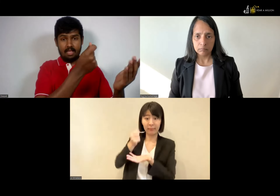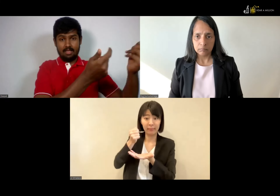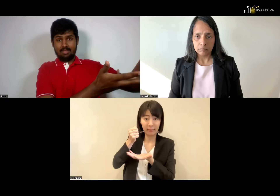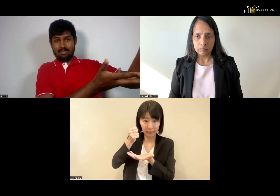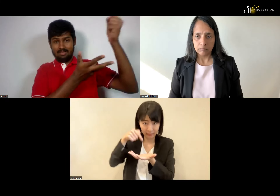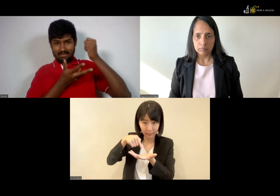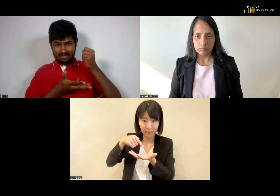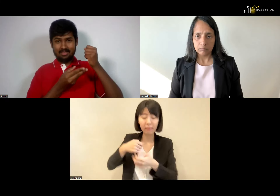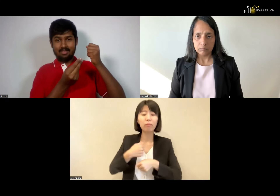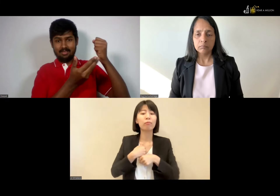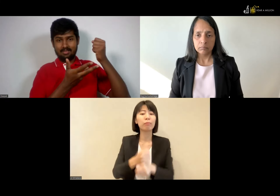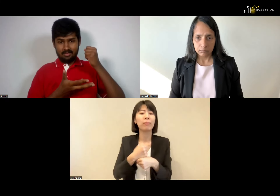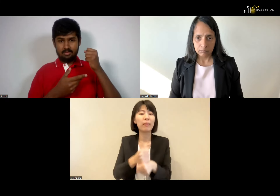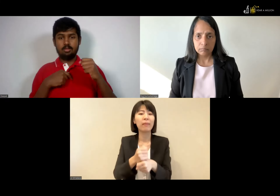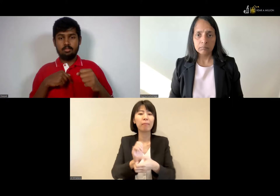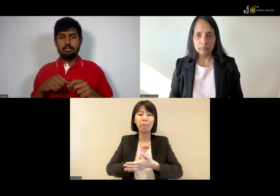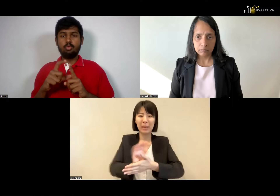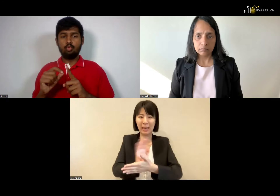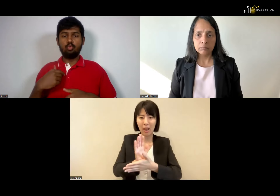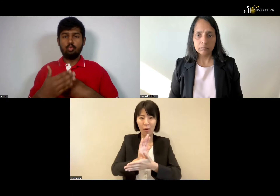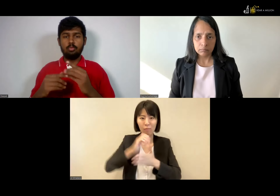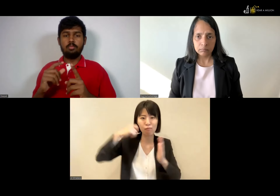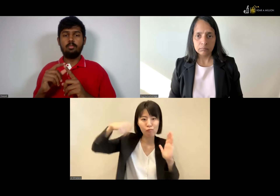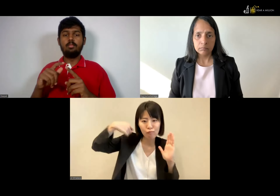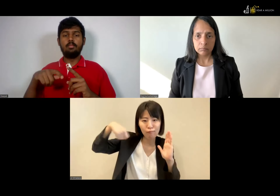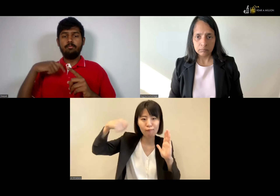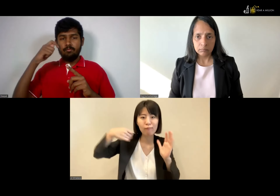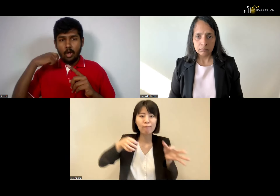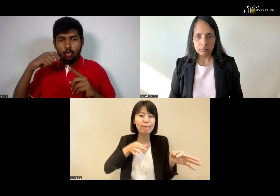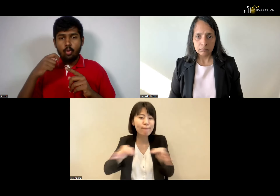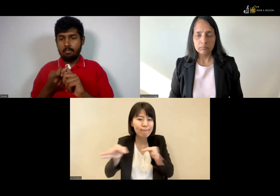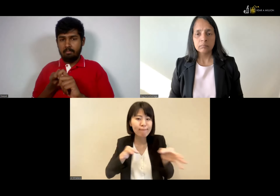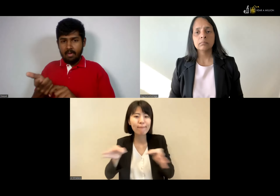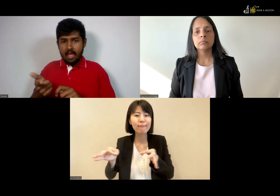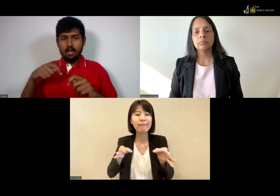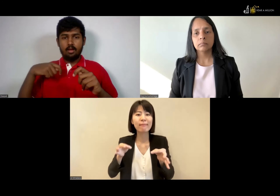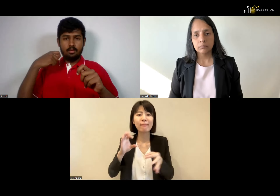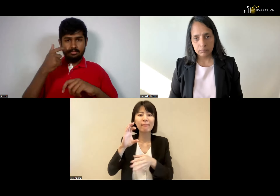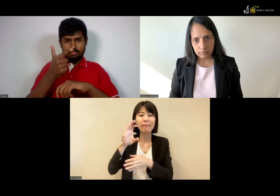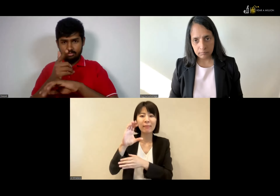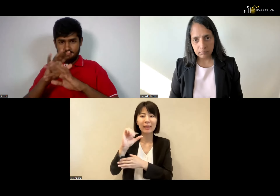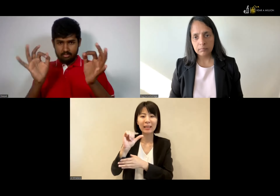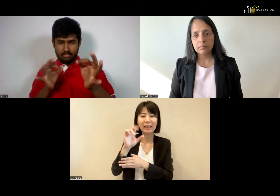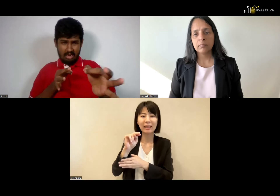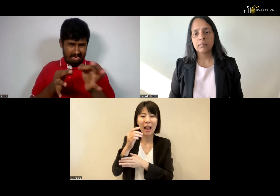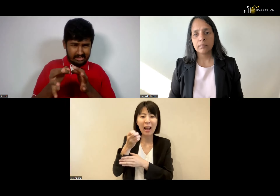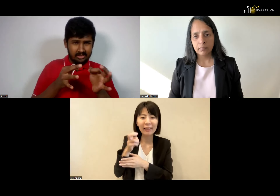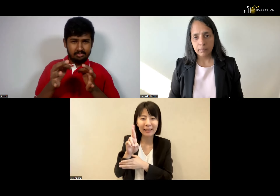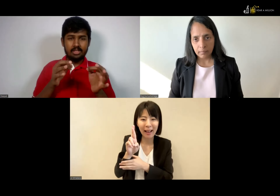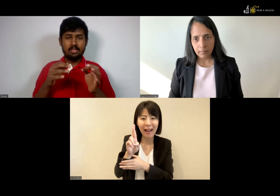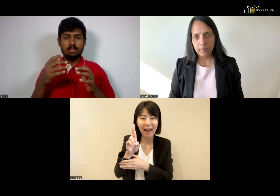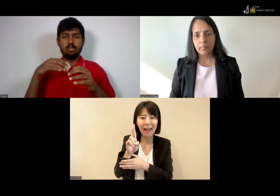the government and get the fundings, and we could work in that area, like curate videos,